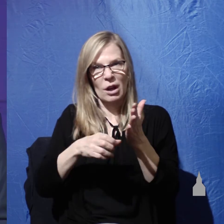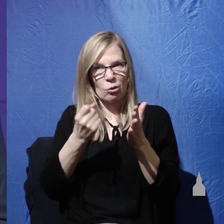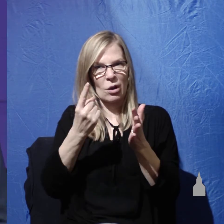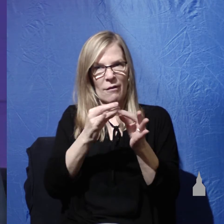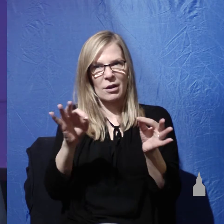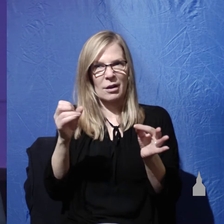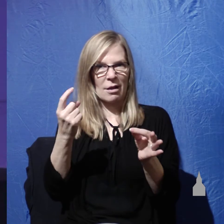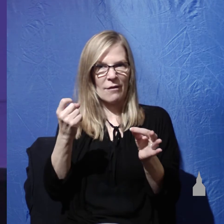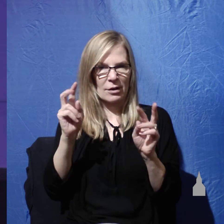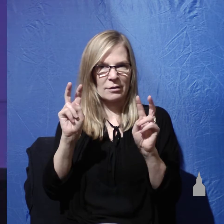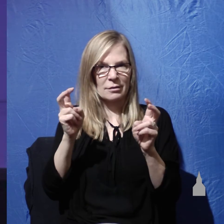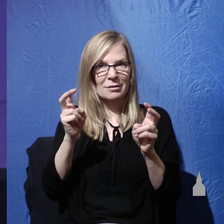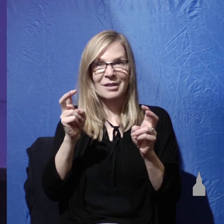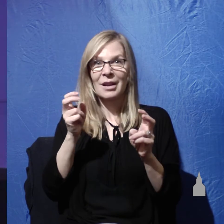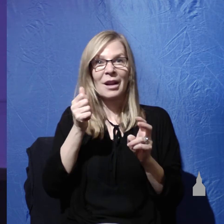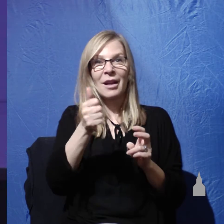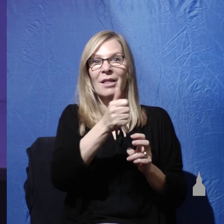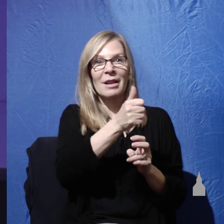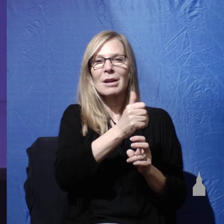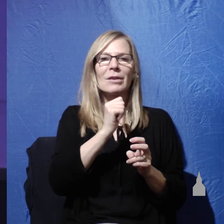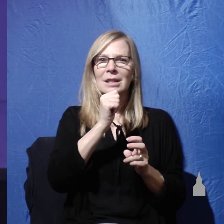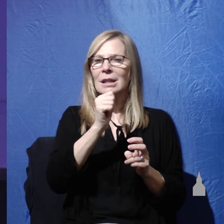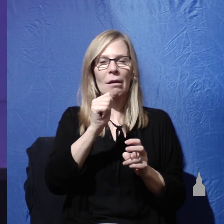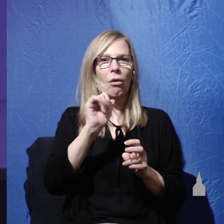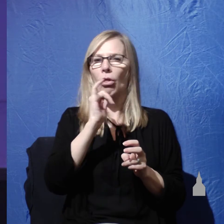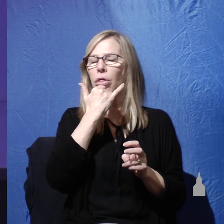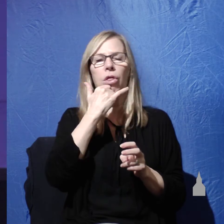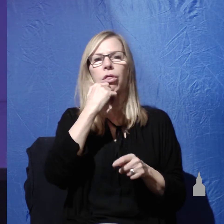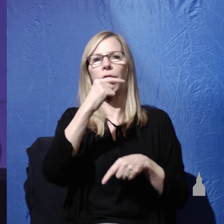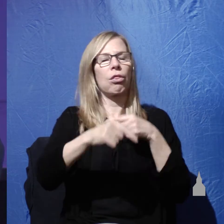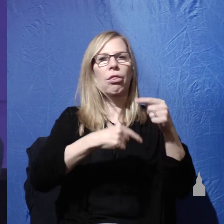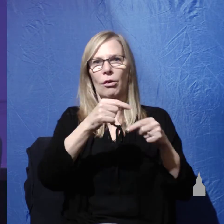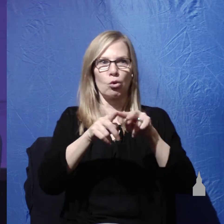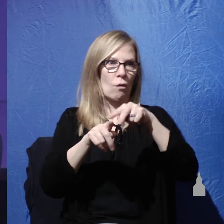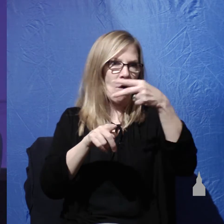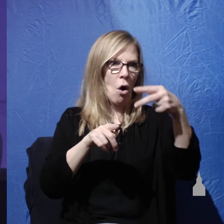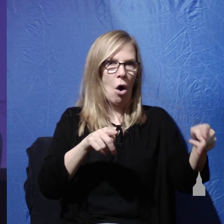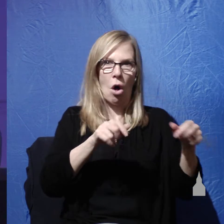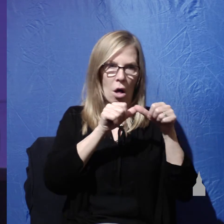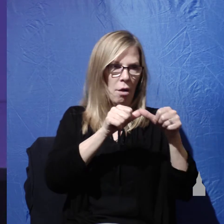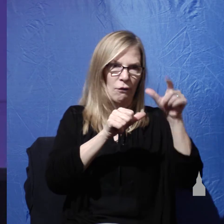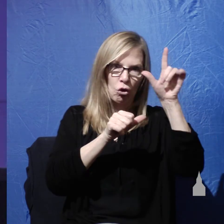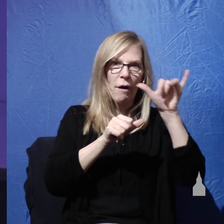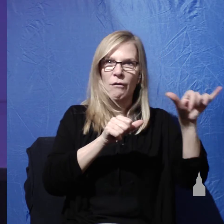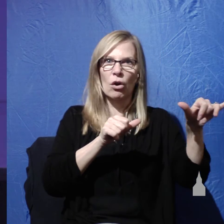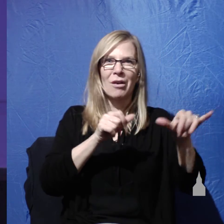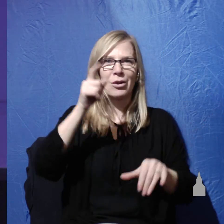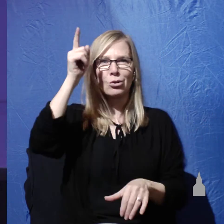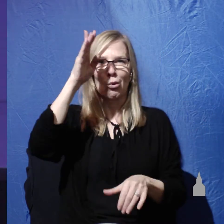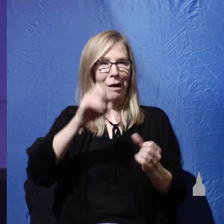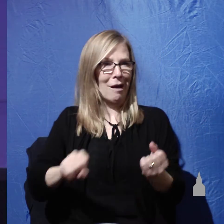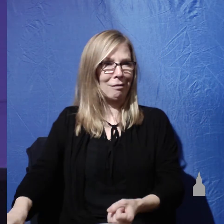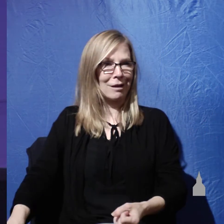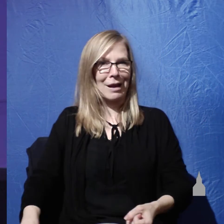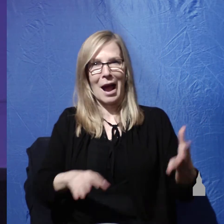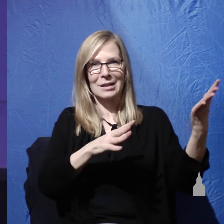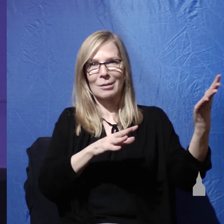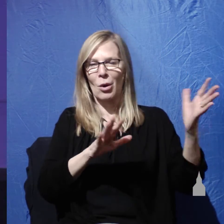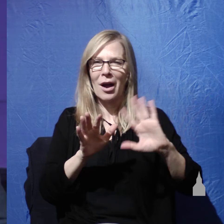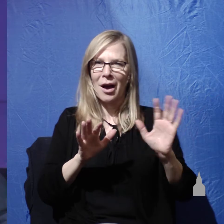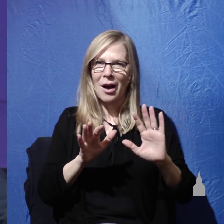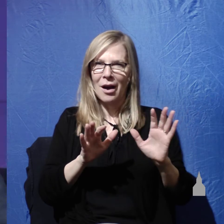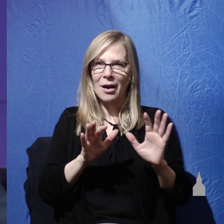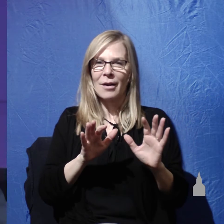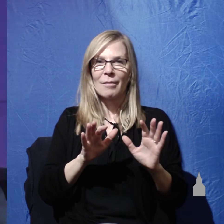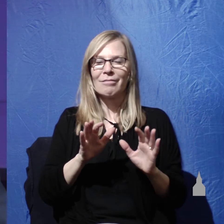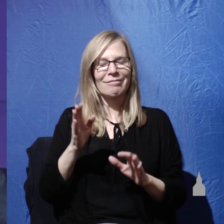did not stumble as to fall, did they? He means they didn't stumble as to fall permanently, as if God cast them away. Once again, he